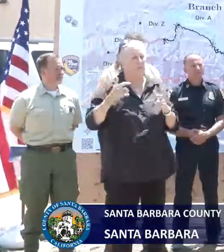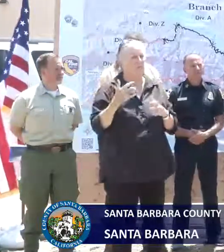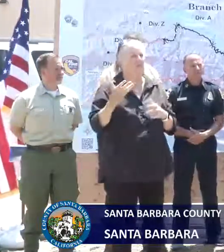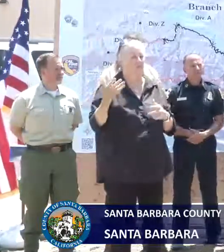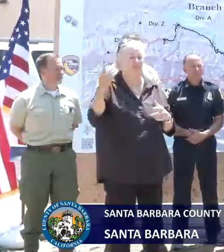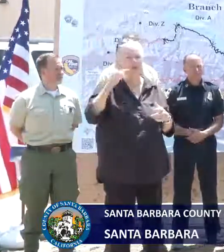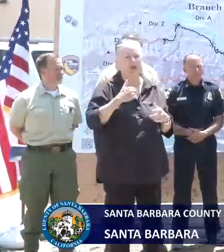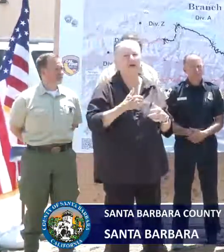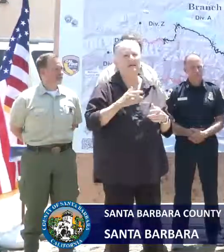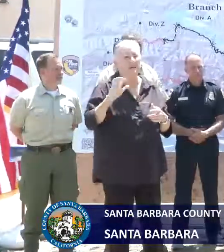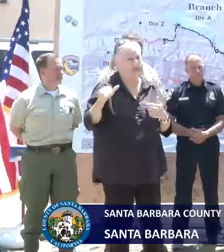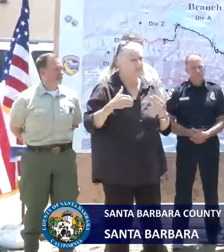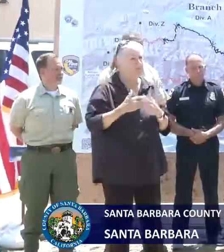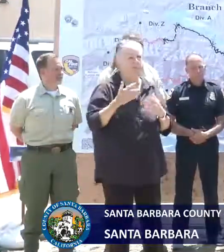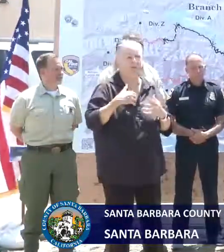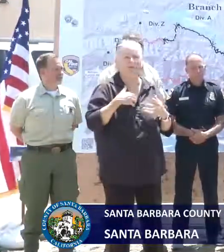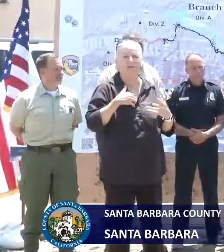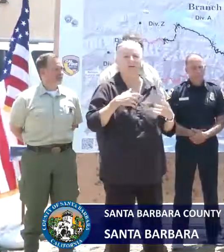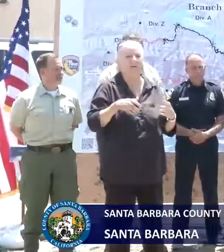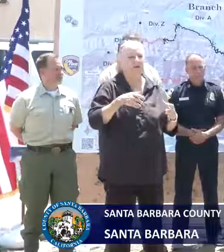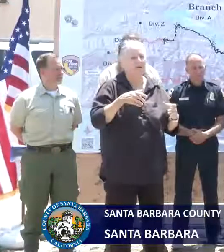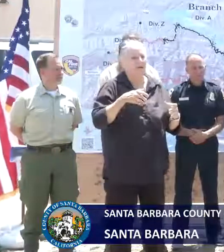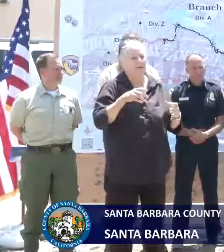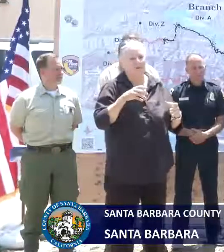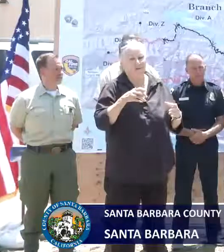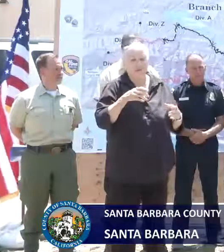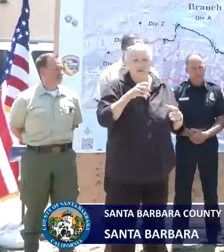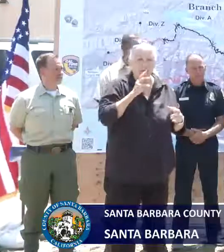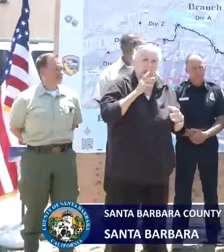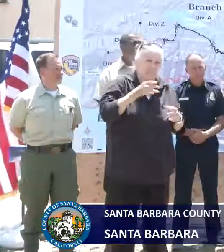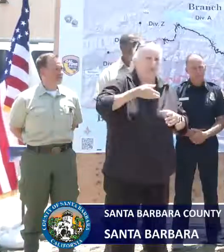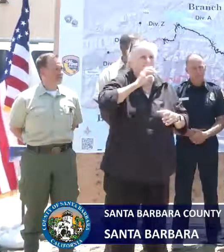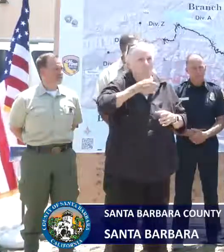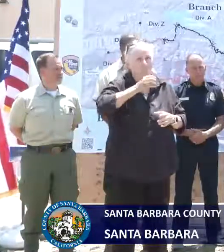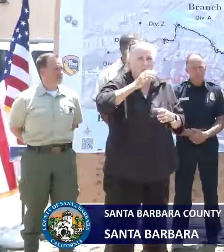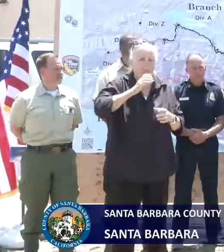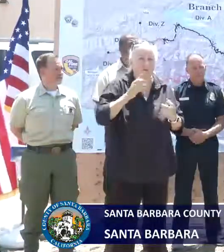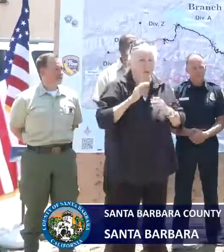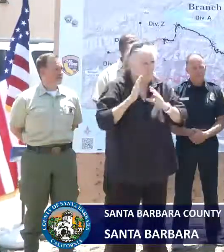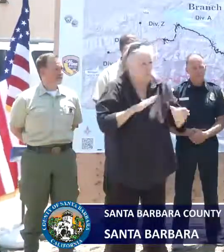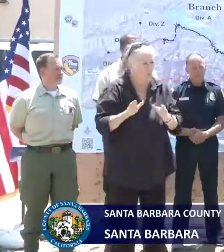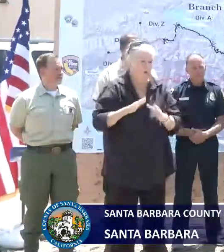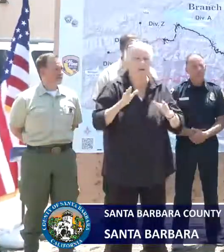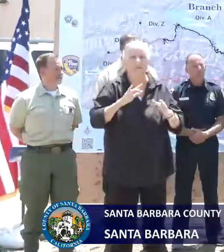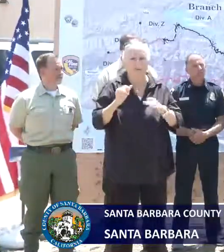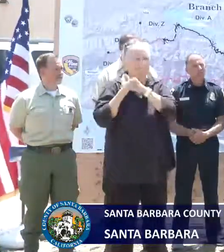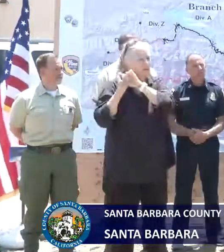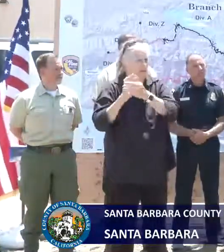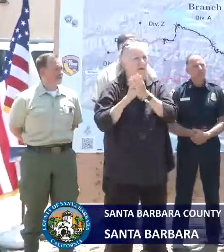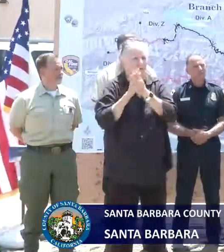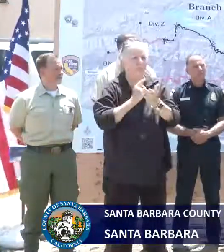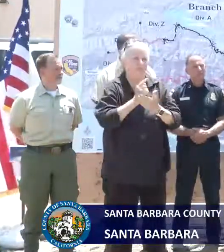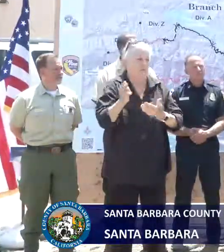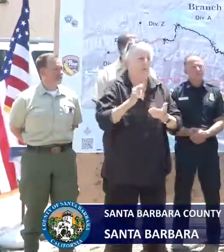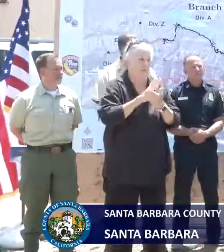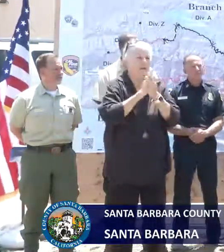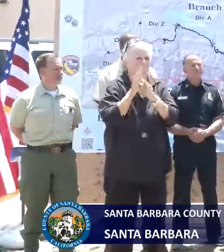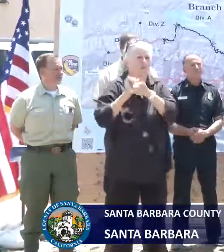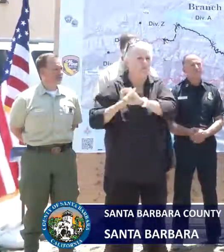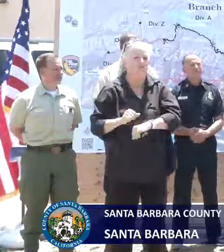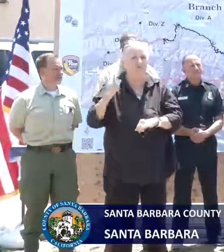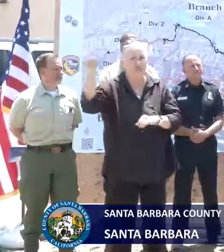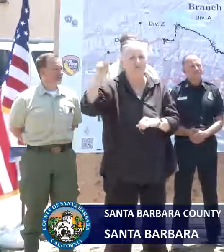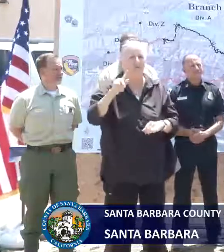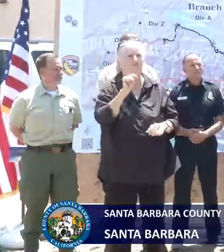for us. Everybody's getting hydrated, and we're preparing everybody. They've been here a week now. They're sort of getting acclimated to it, but those are some of the big challenges, the